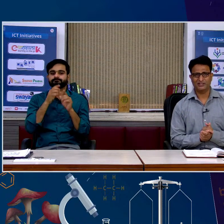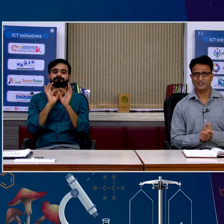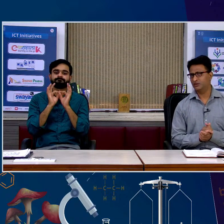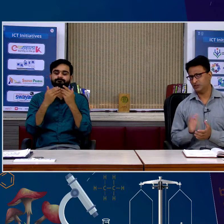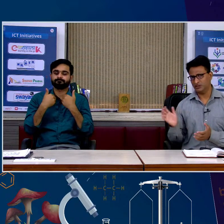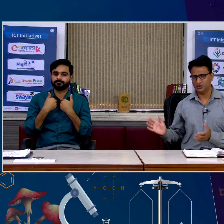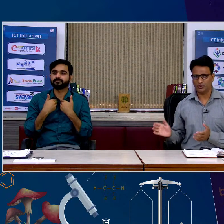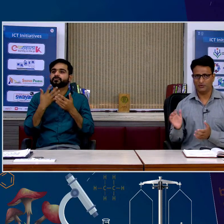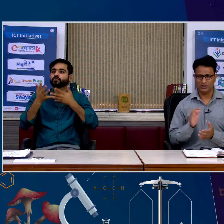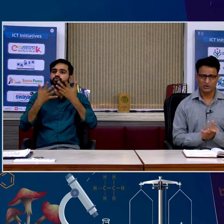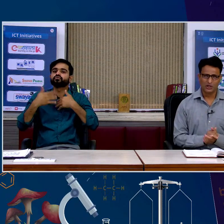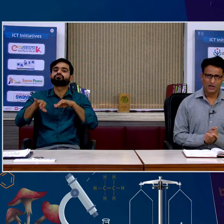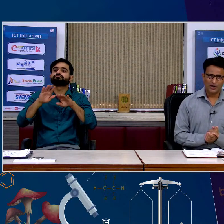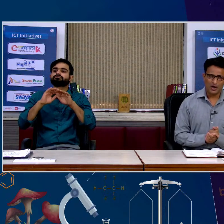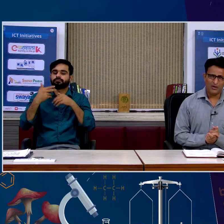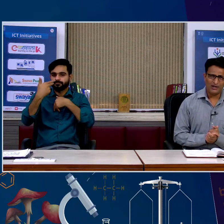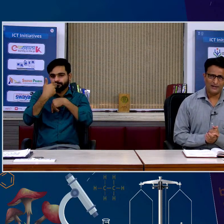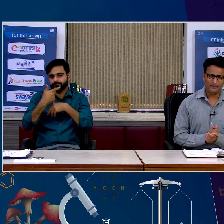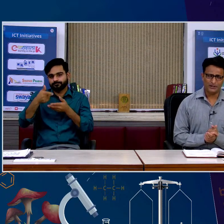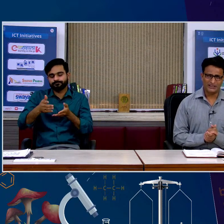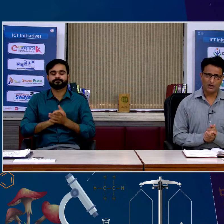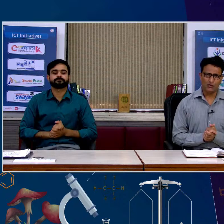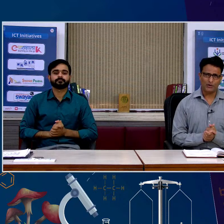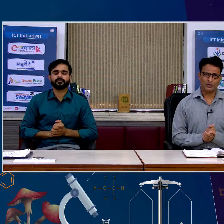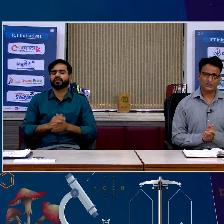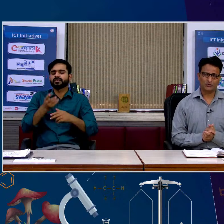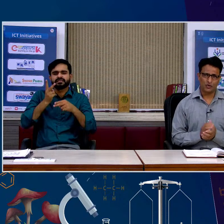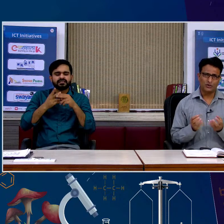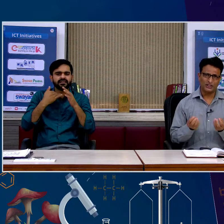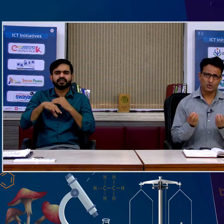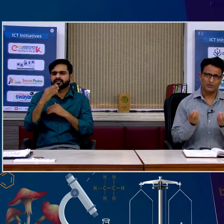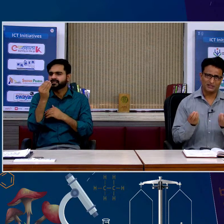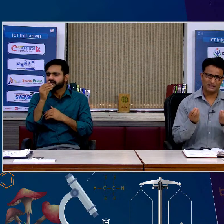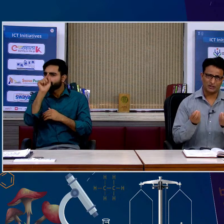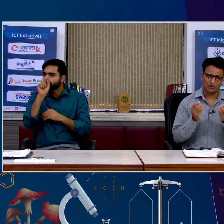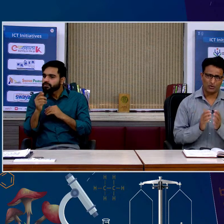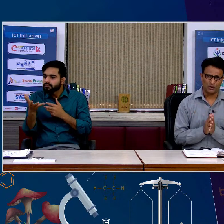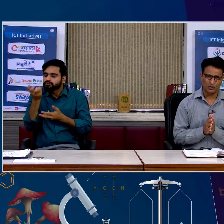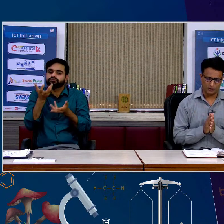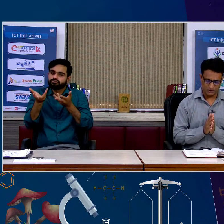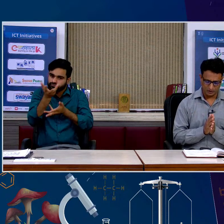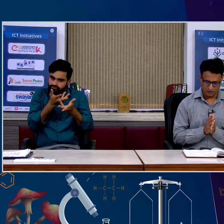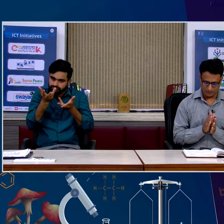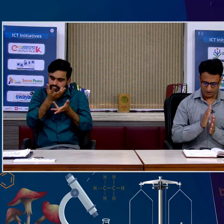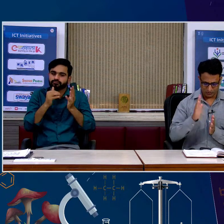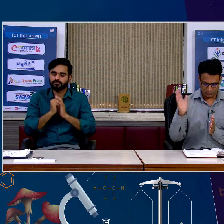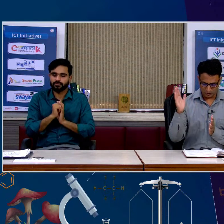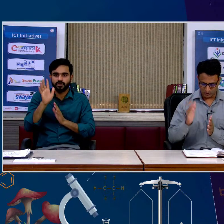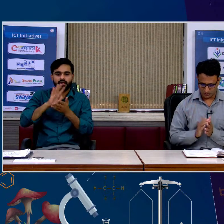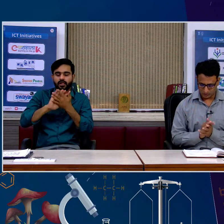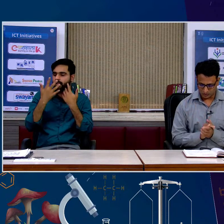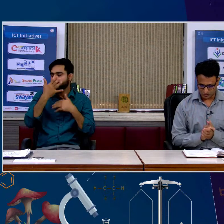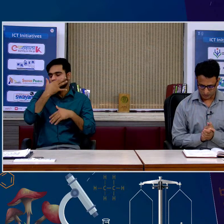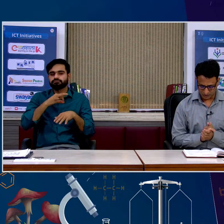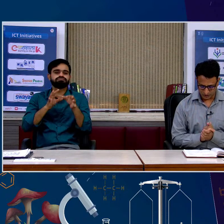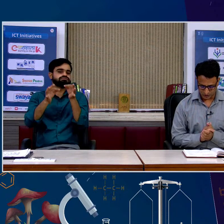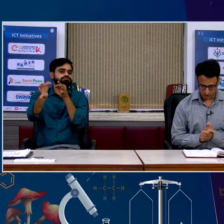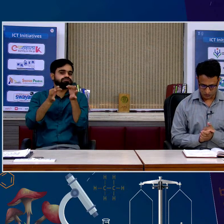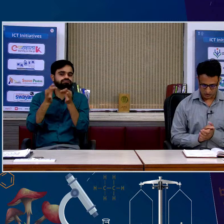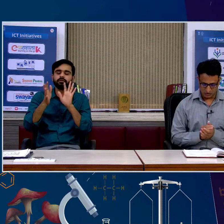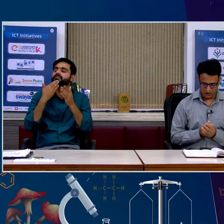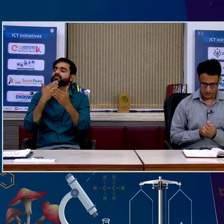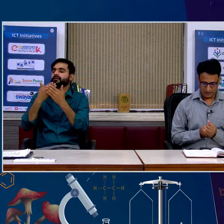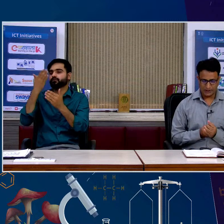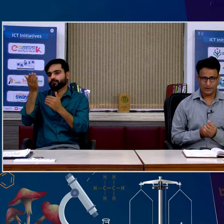interpreter, is in the studio with us. Now, still we have got a few things to be discussed about, although you have done beautifully, Dr. Grover. Thank you so